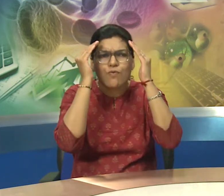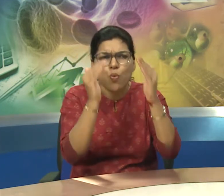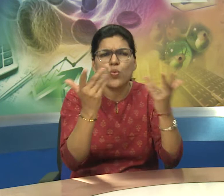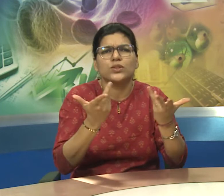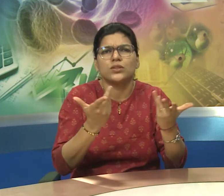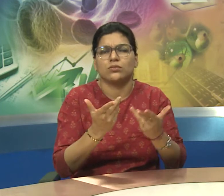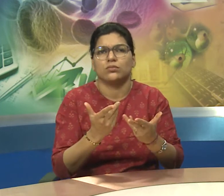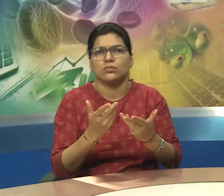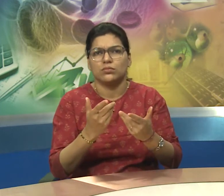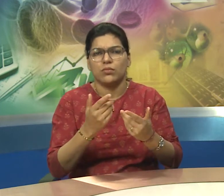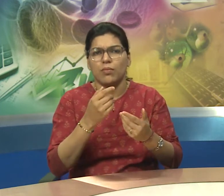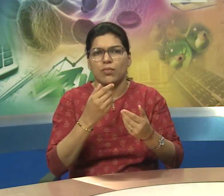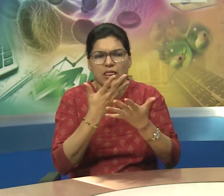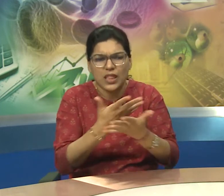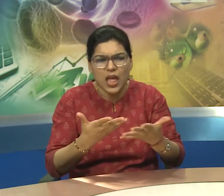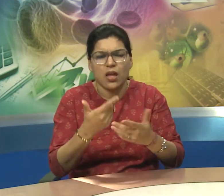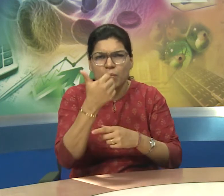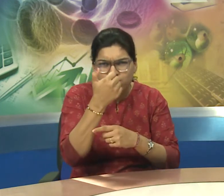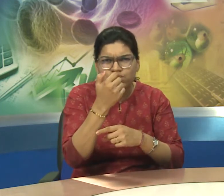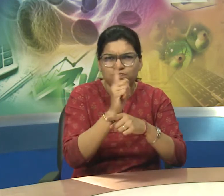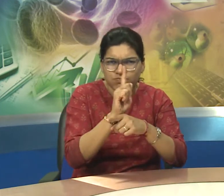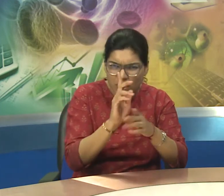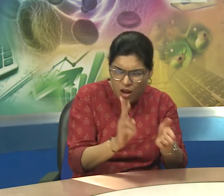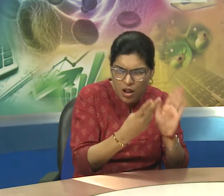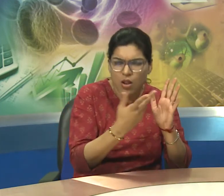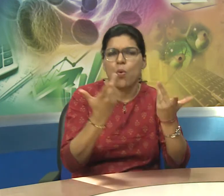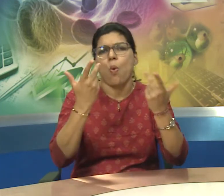Which is the connection between retailer and producer.